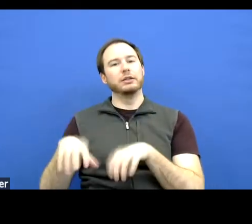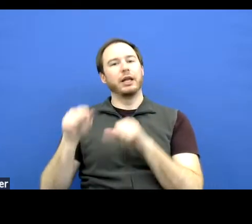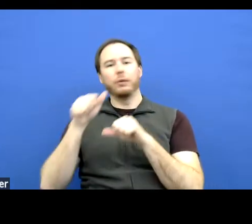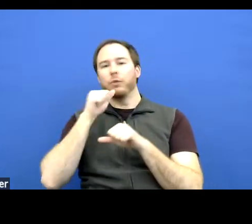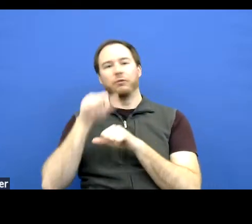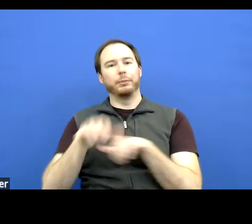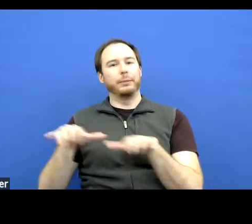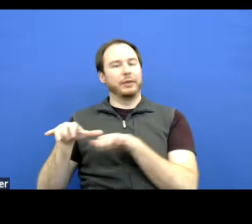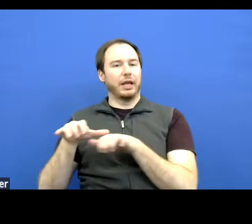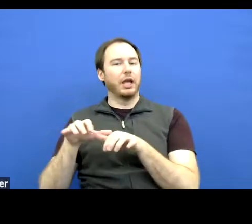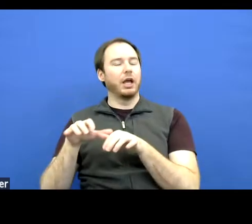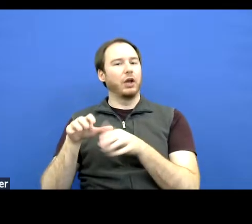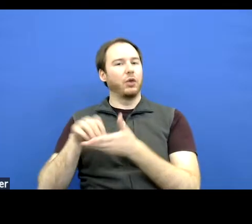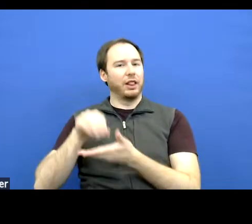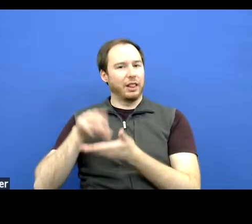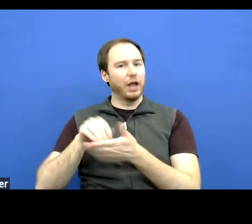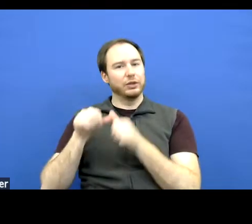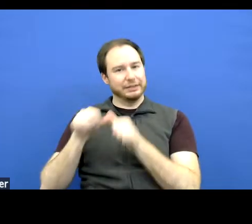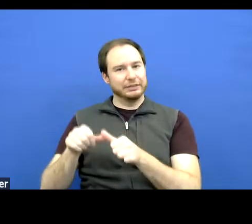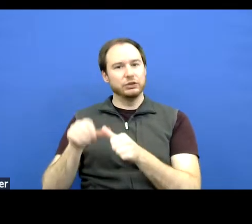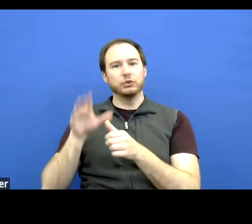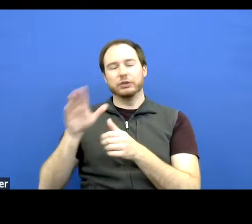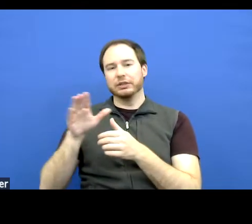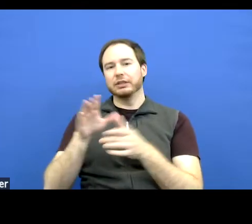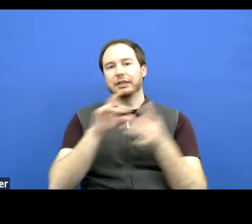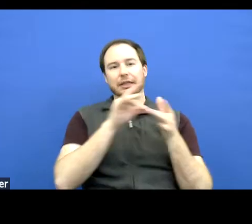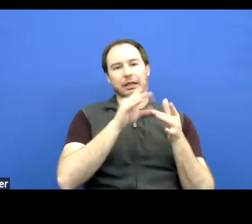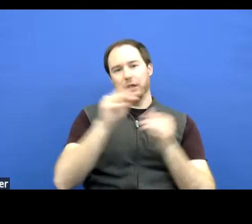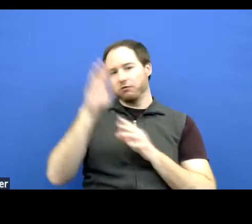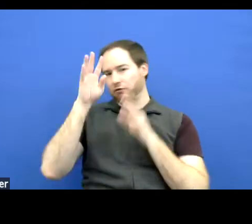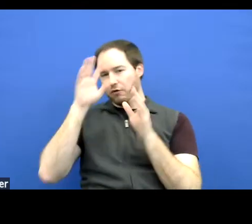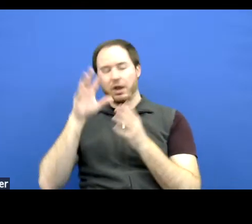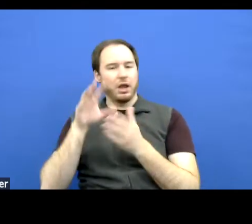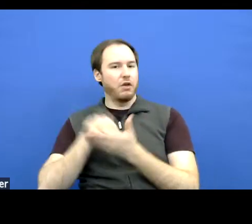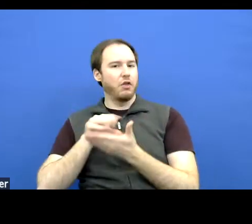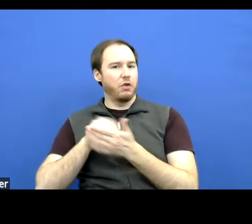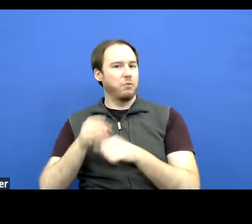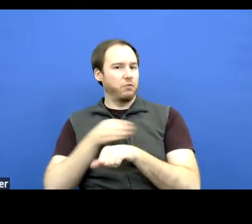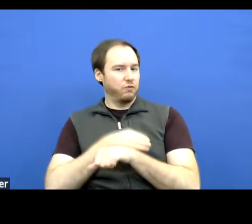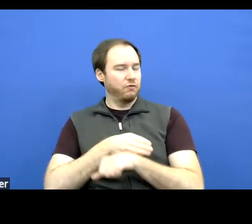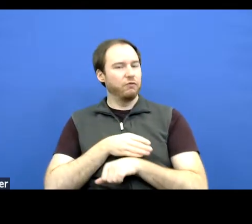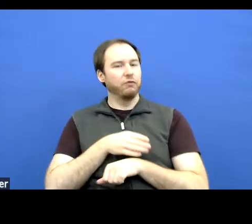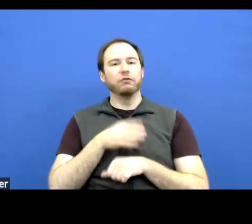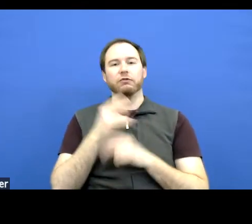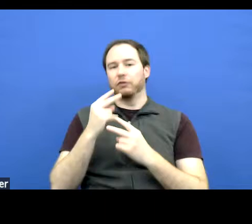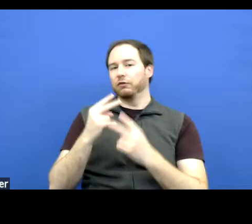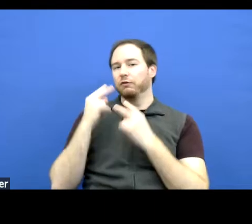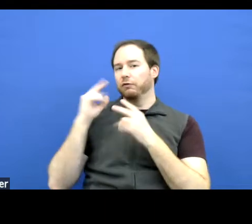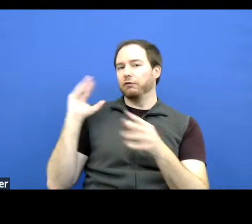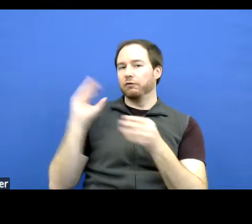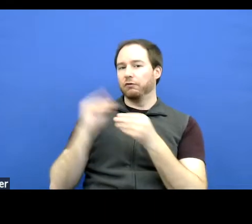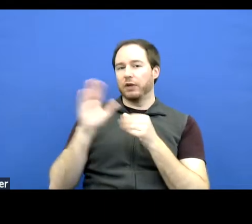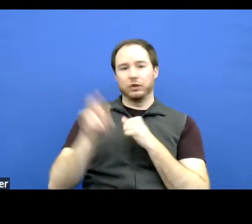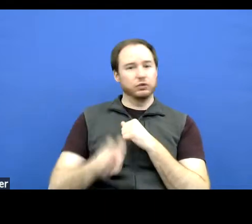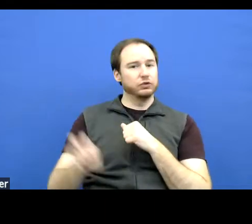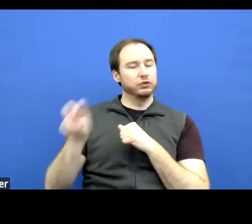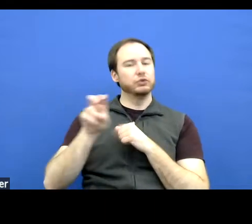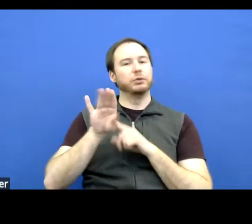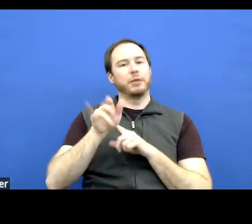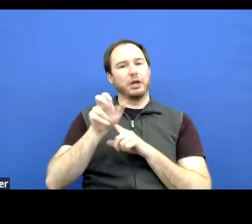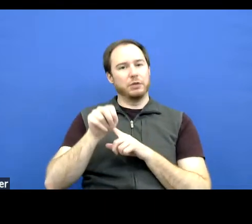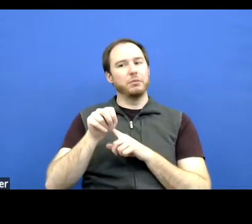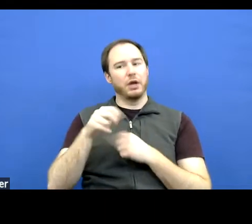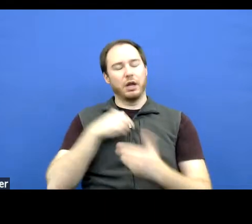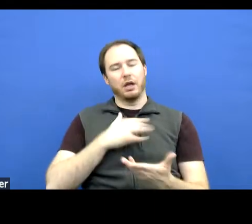lessons, continuing to develop both his leadership and creative abilities. Reflecting on his journey, Benjamin shares, "I'm